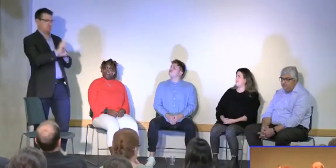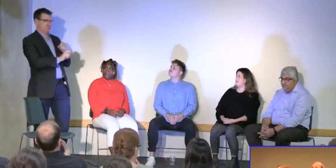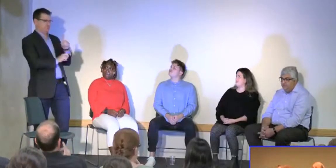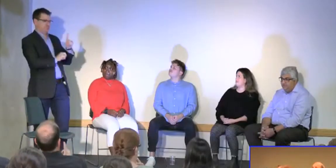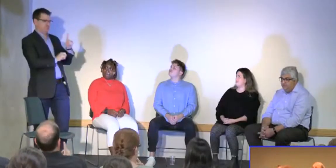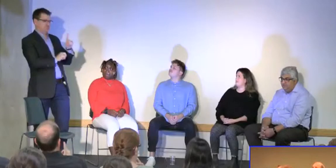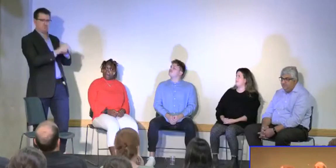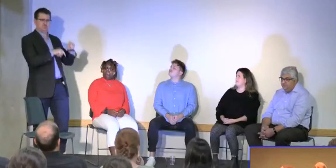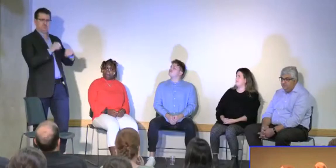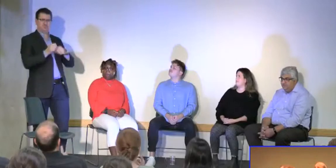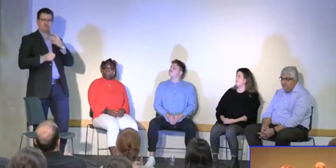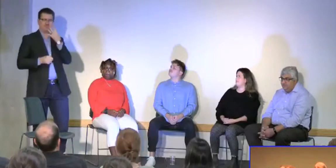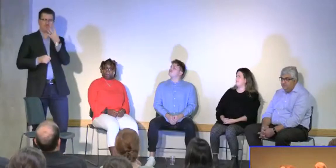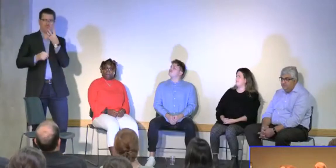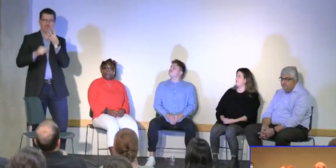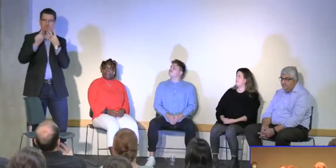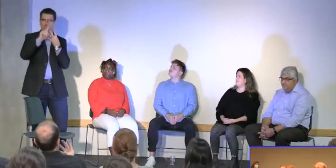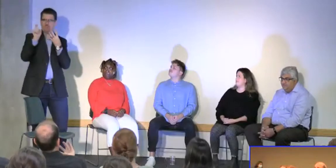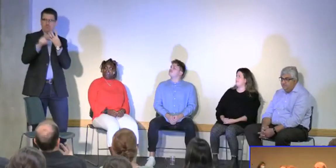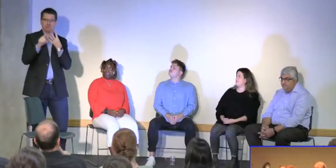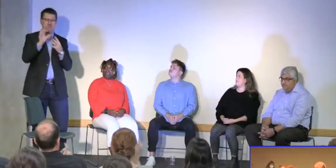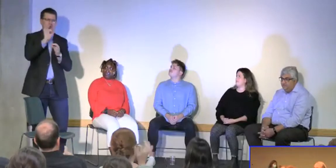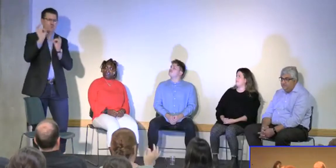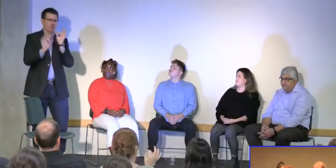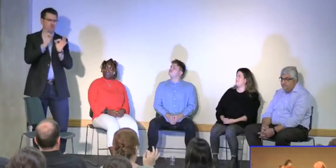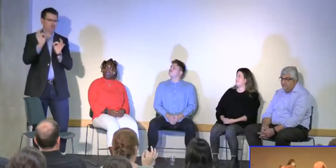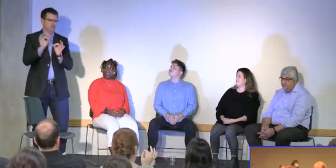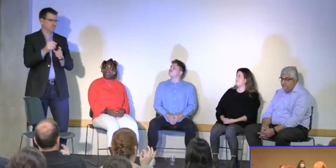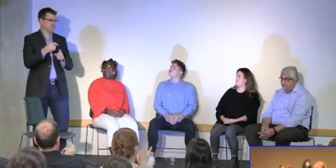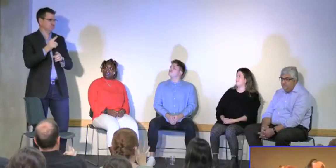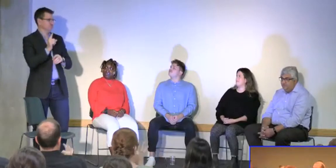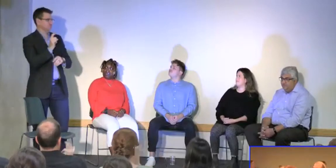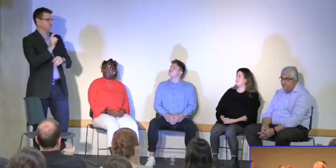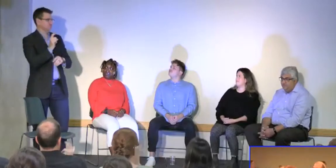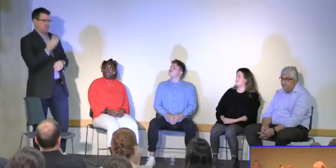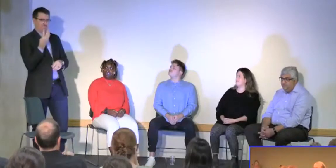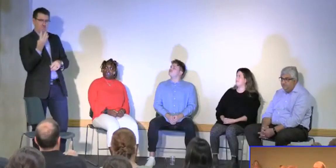I'm going to be asking each of our panelists 4 questions,